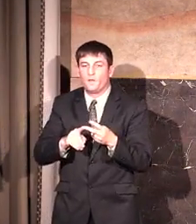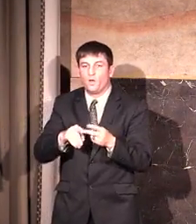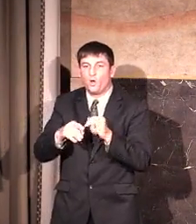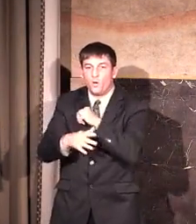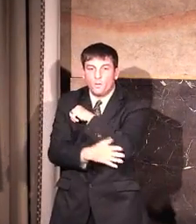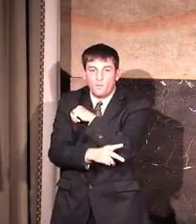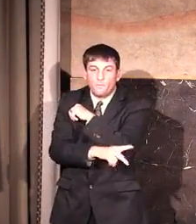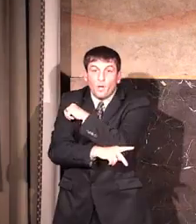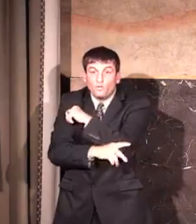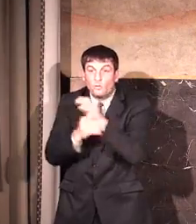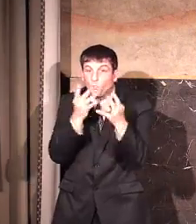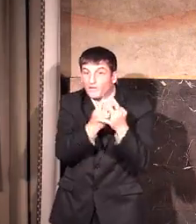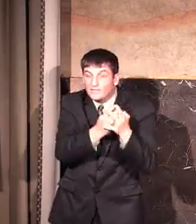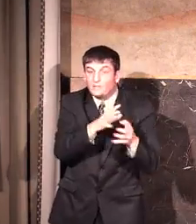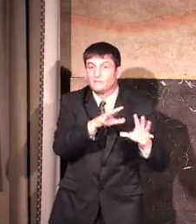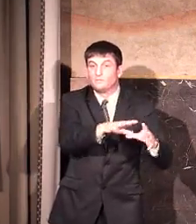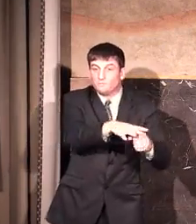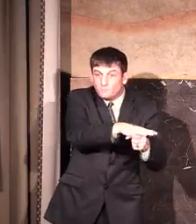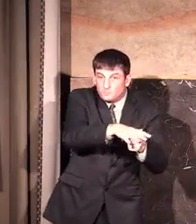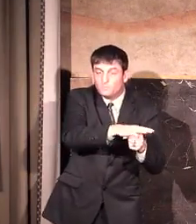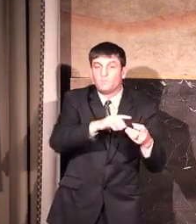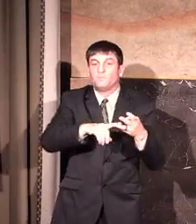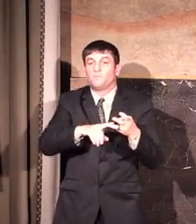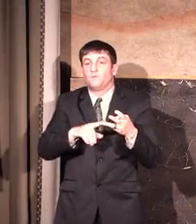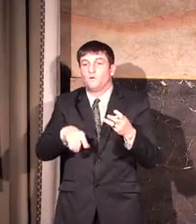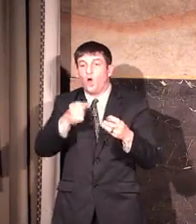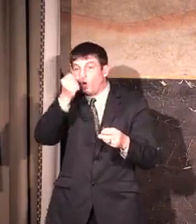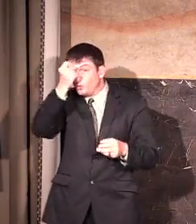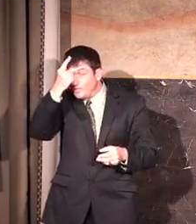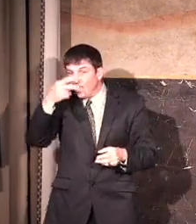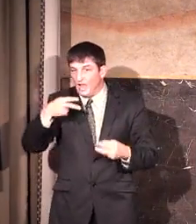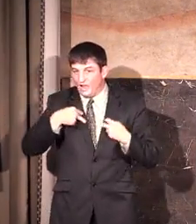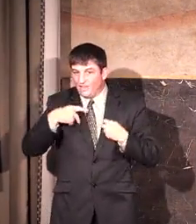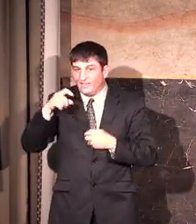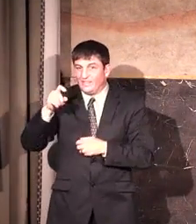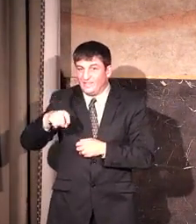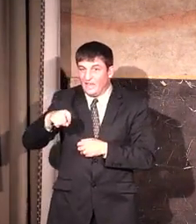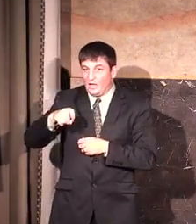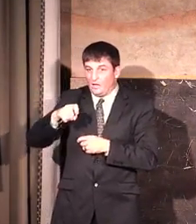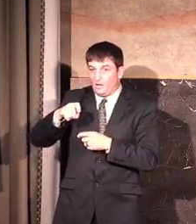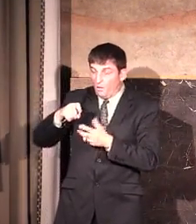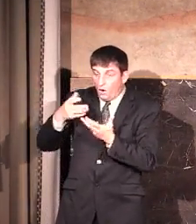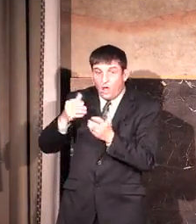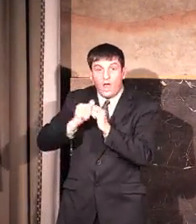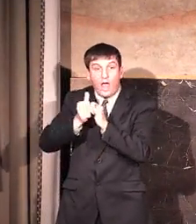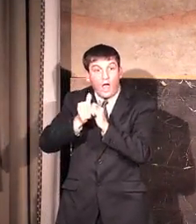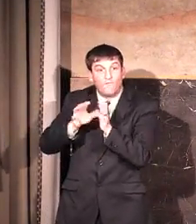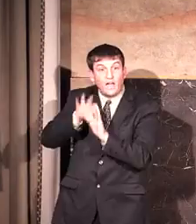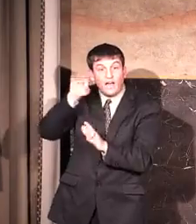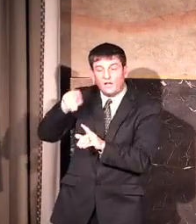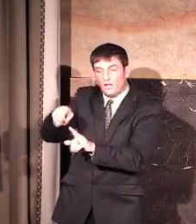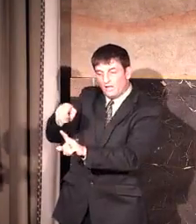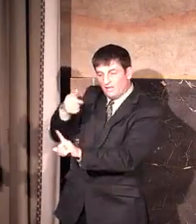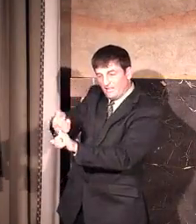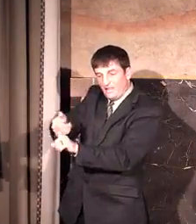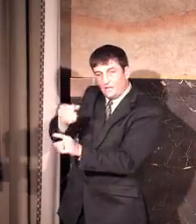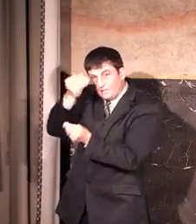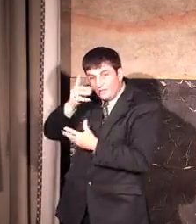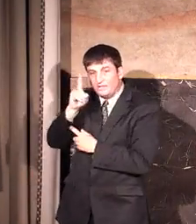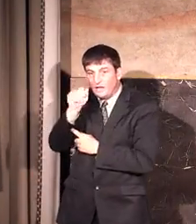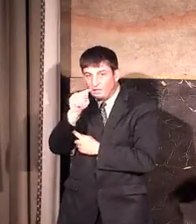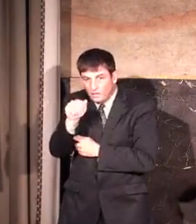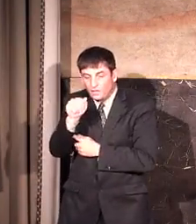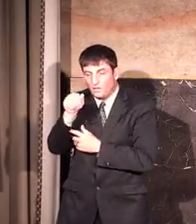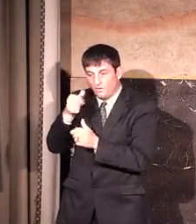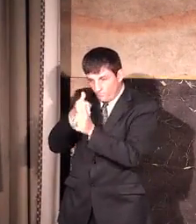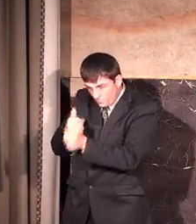like, and understand the need that's informed by epidemiologic data. So we are identifying hotspots, and then they're able to